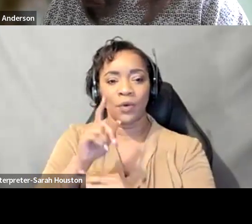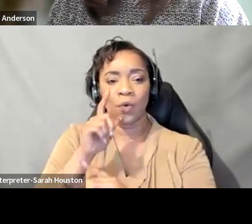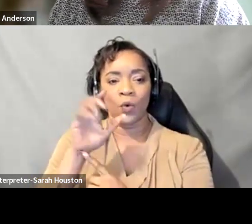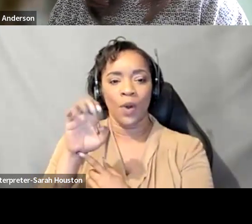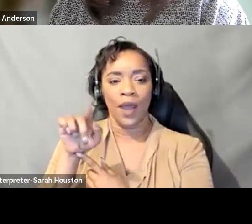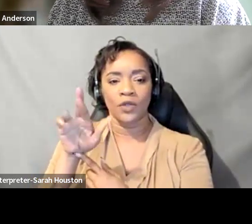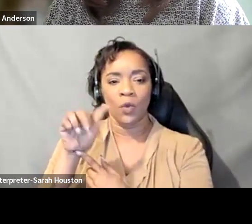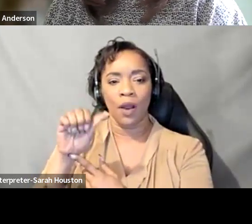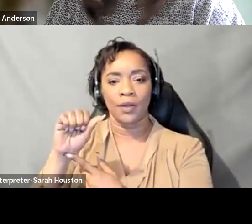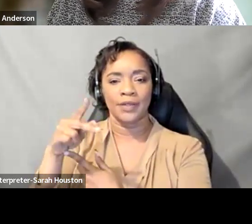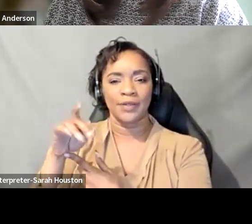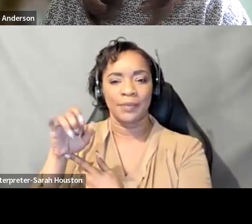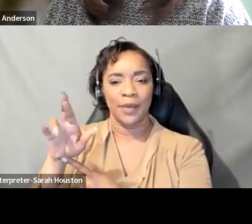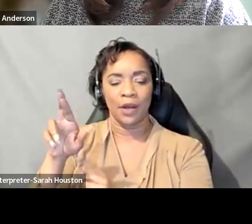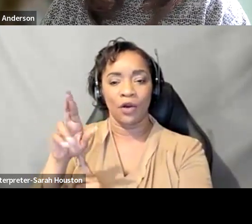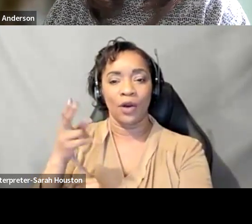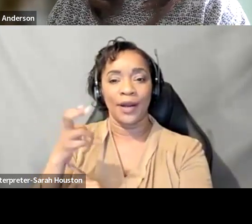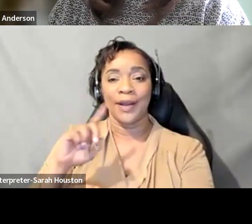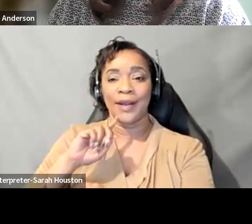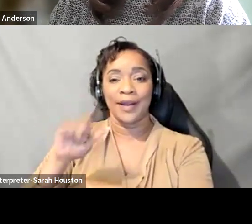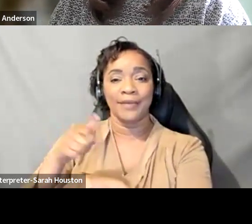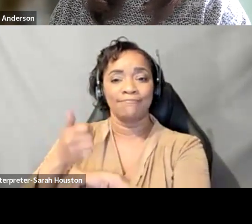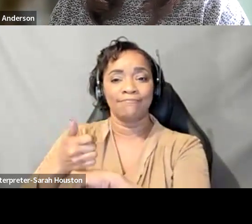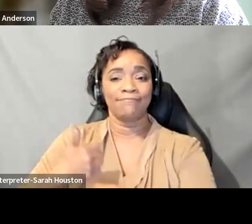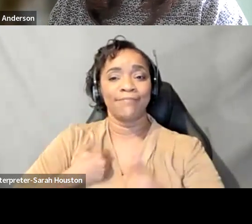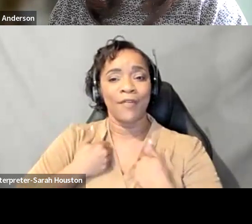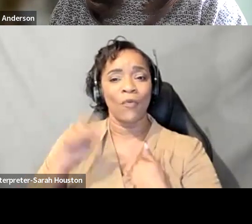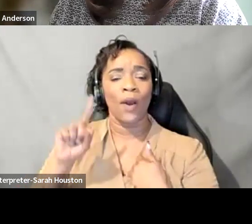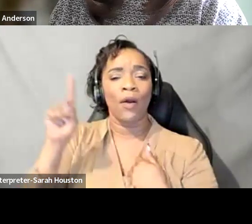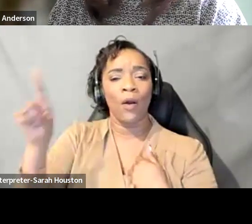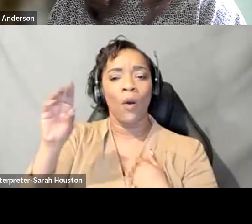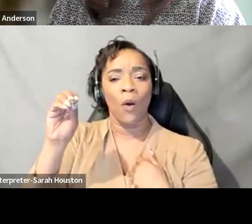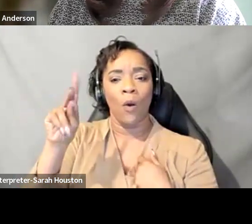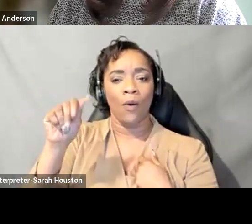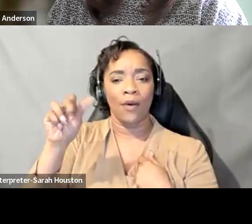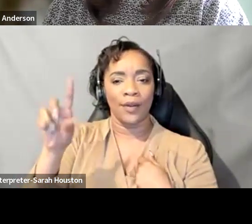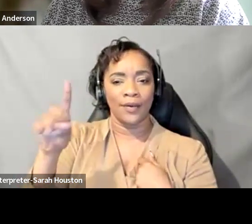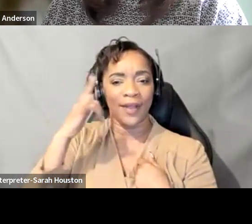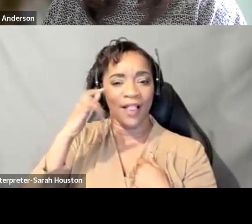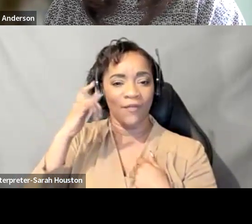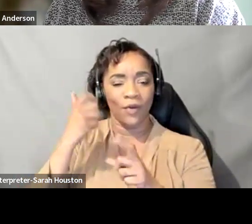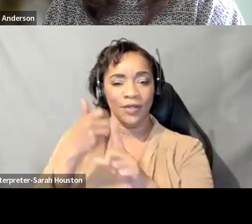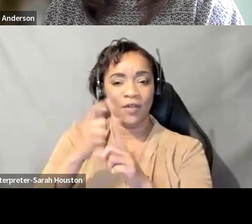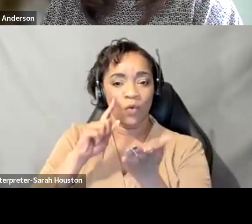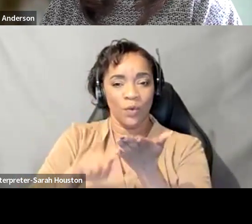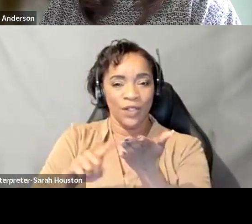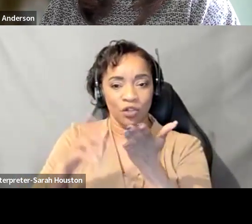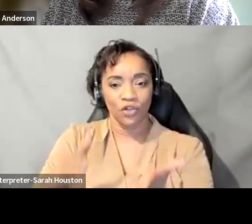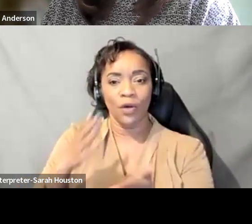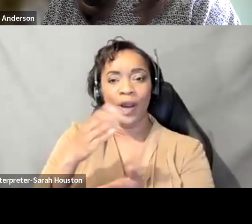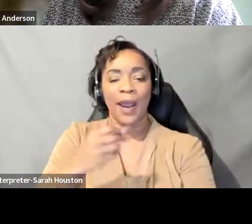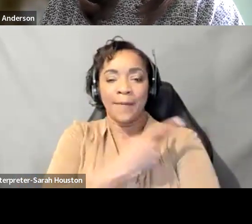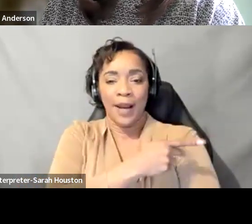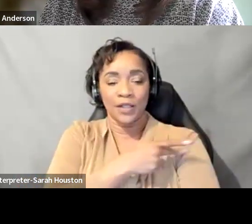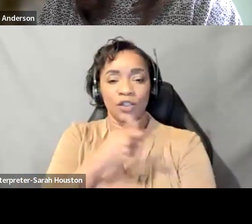Spear. Ezra is based in Oakland, California. He's a researcher and a patient, and he is a person who lives with